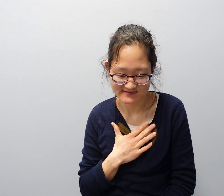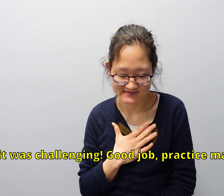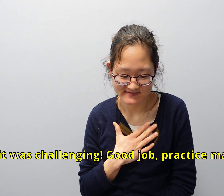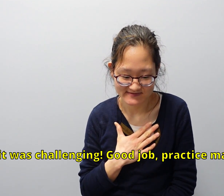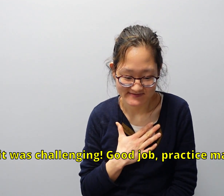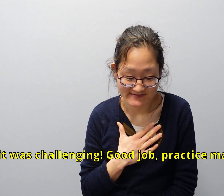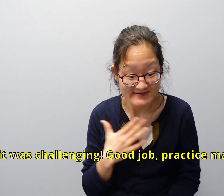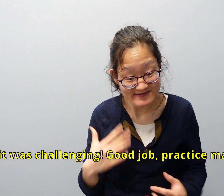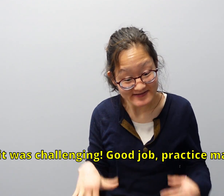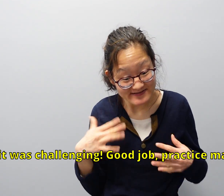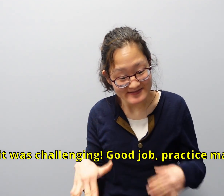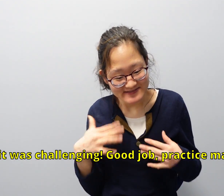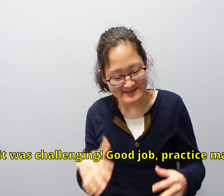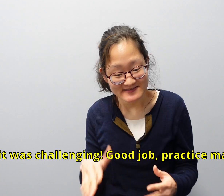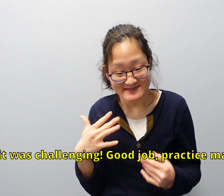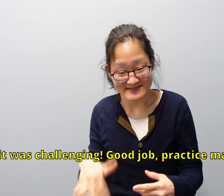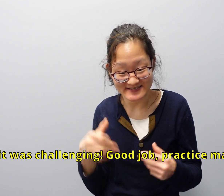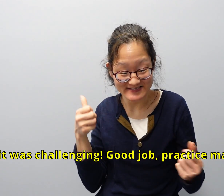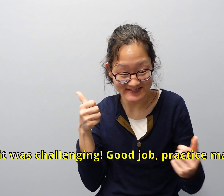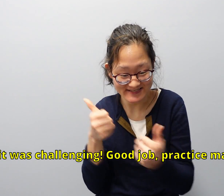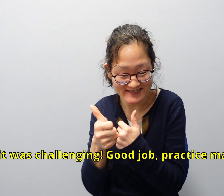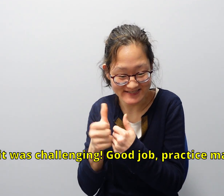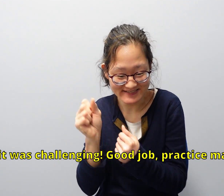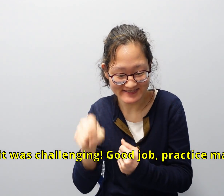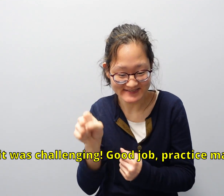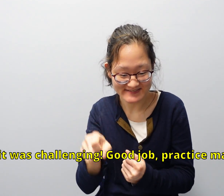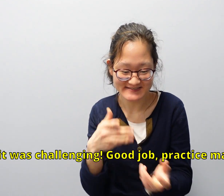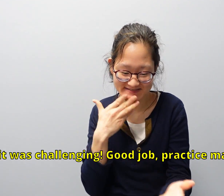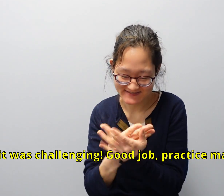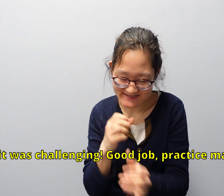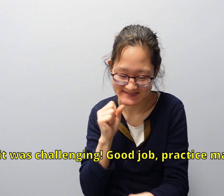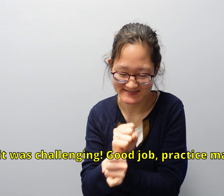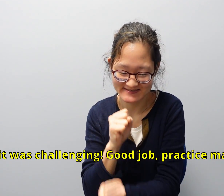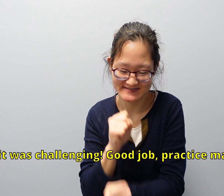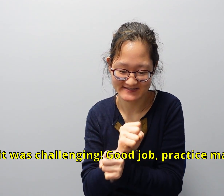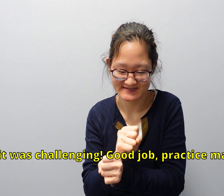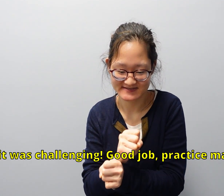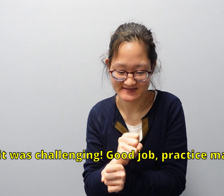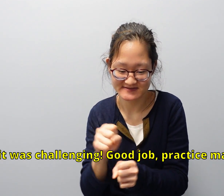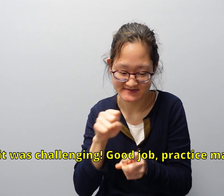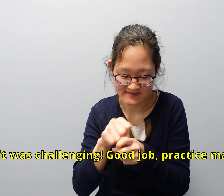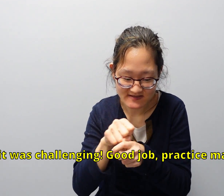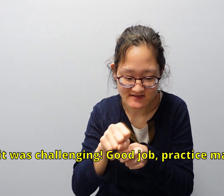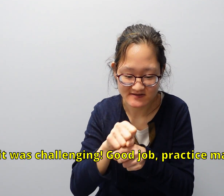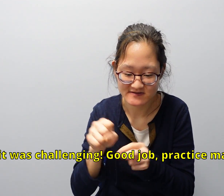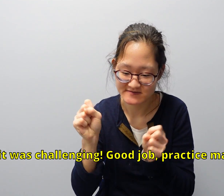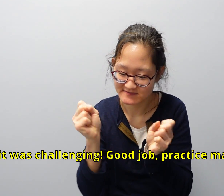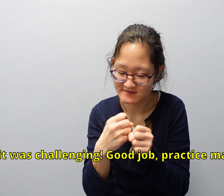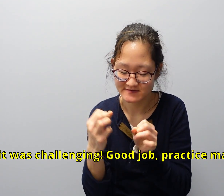Whew, it was challenging, but good job. Practice makes